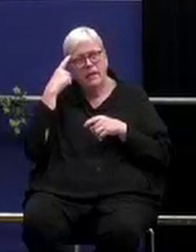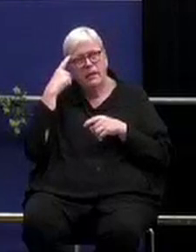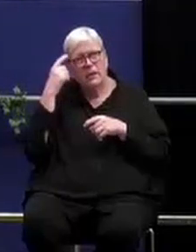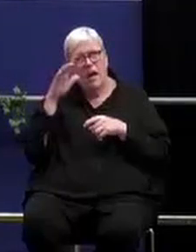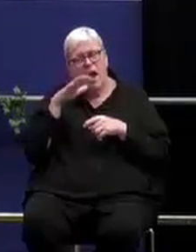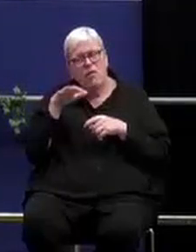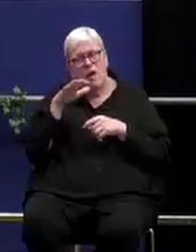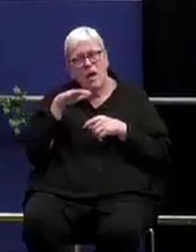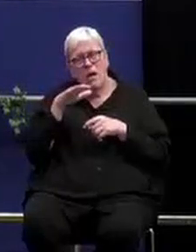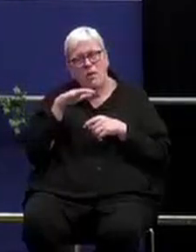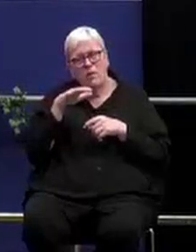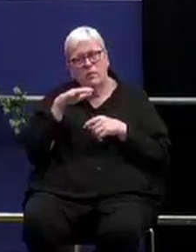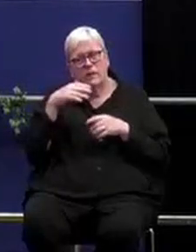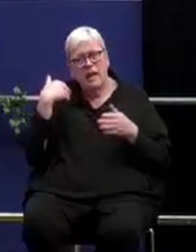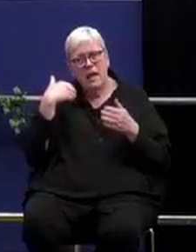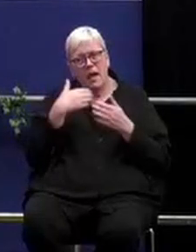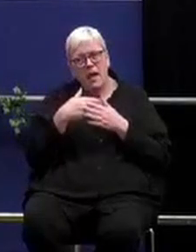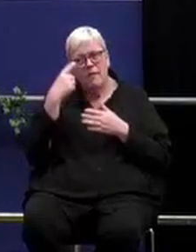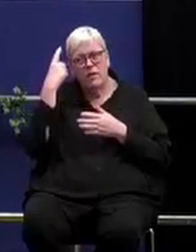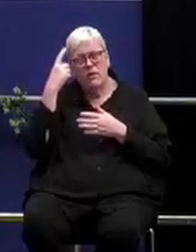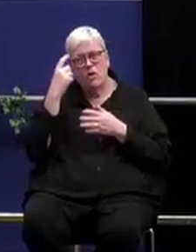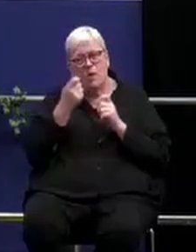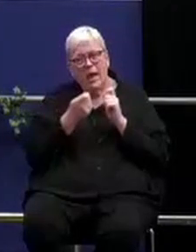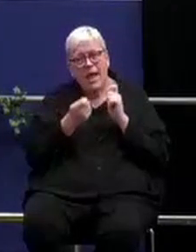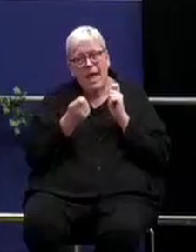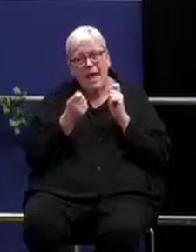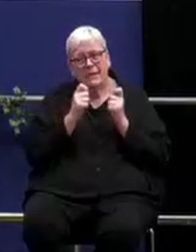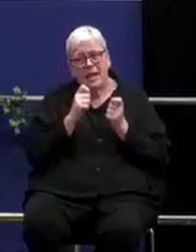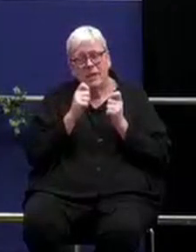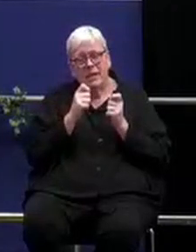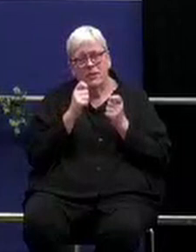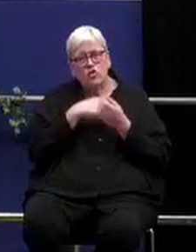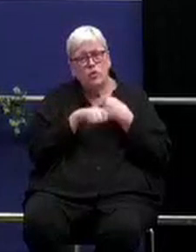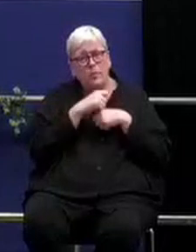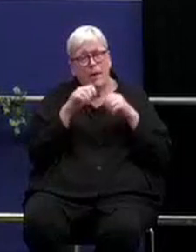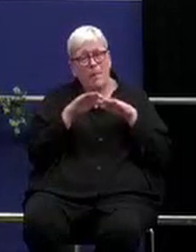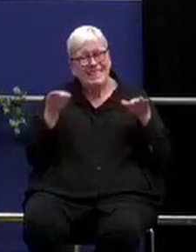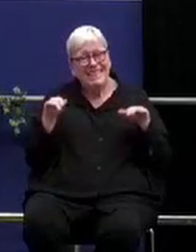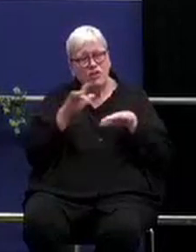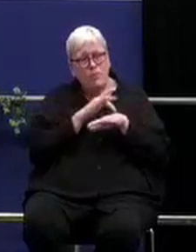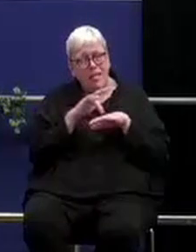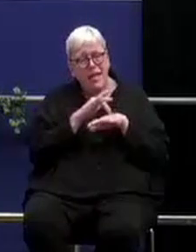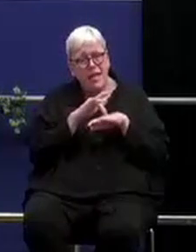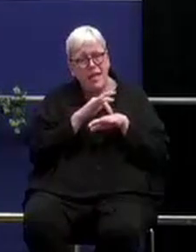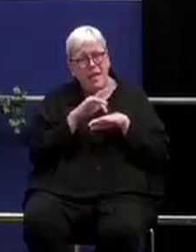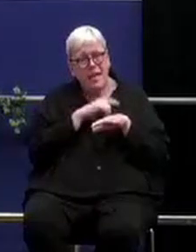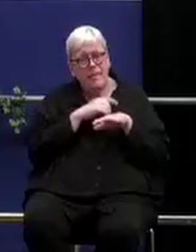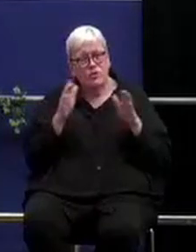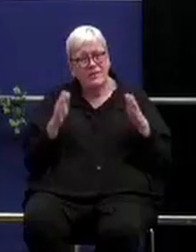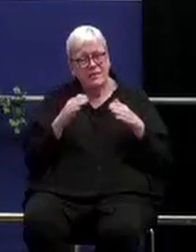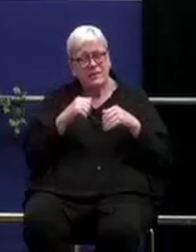and have you ever considered adapting your work into a stage play due to that constrained space, or would that not work?